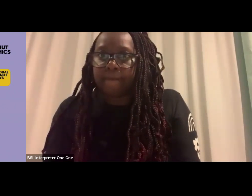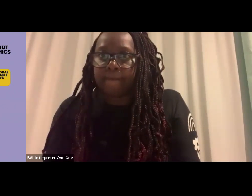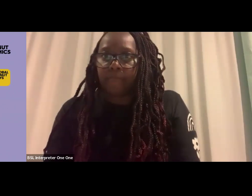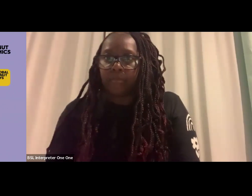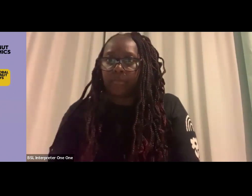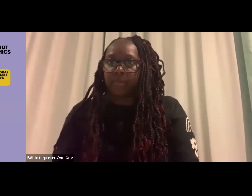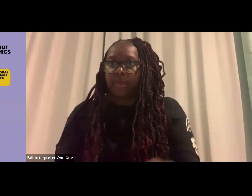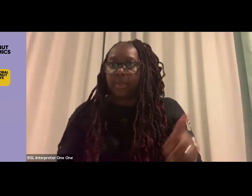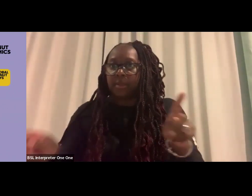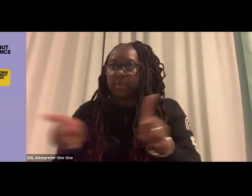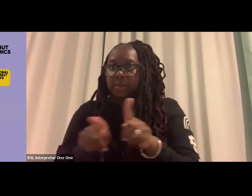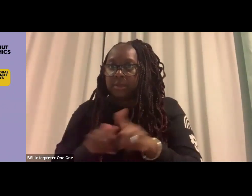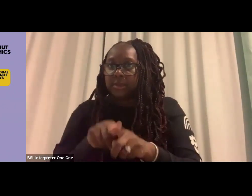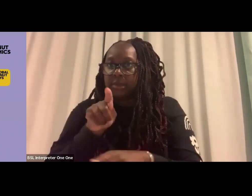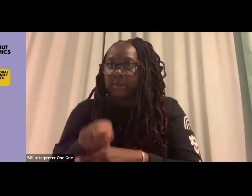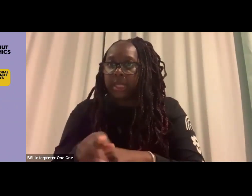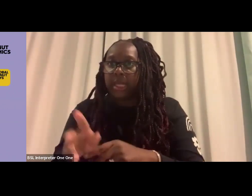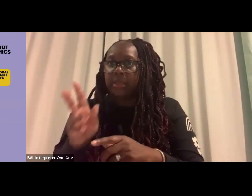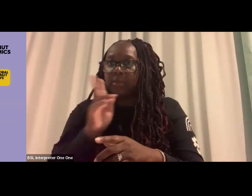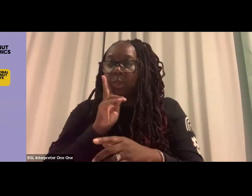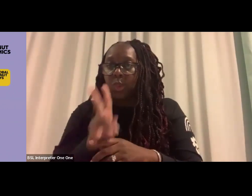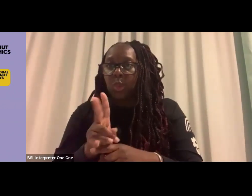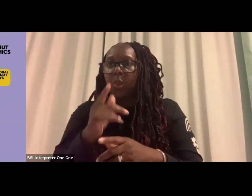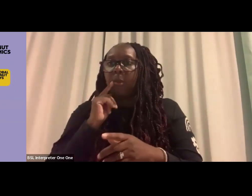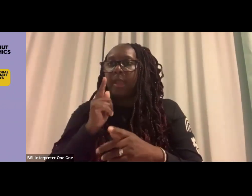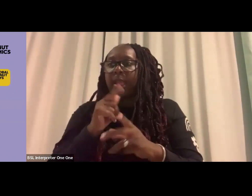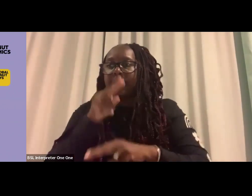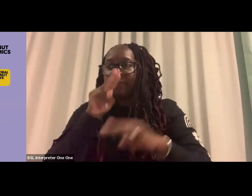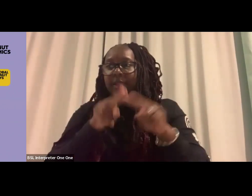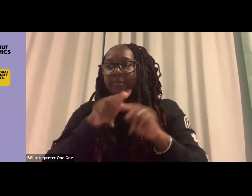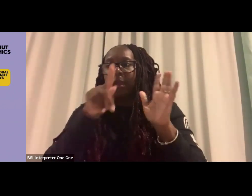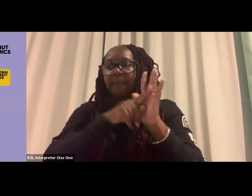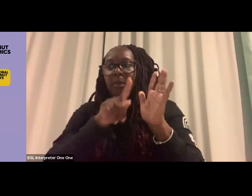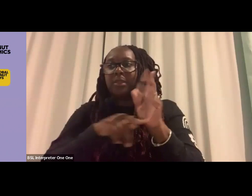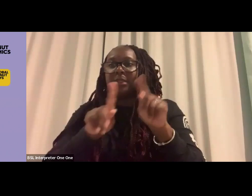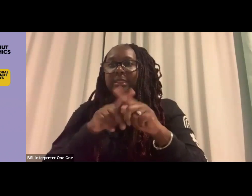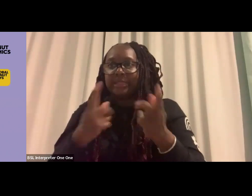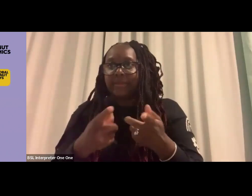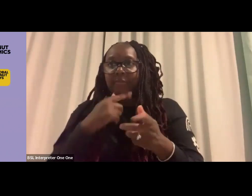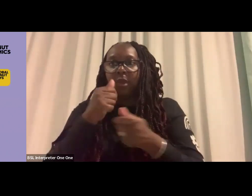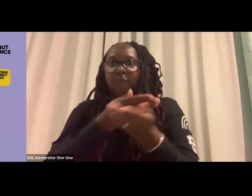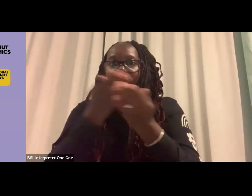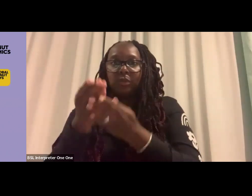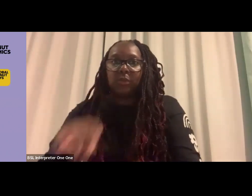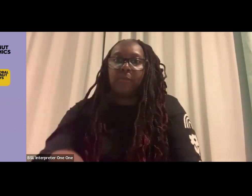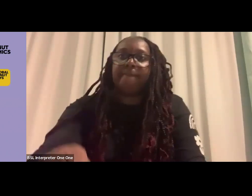procedural scaffolding to look at and evaluate policy differently. So over to you,